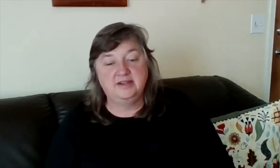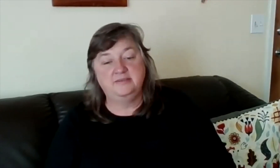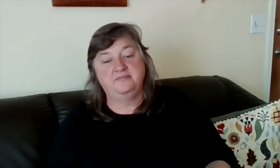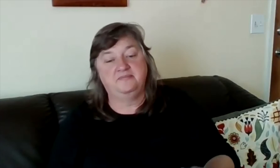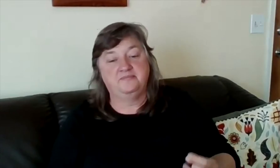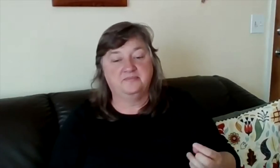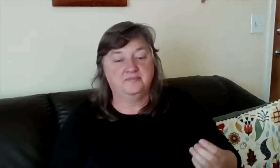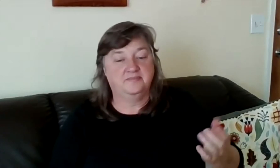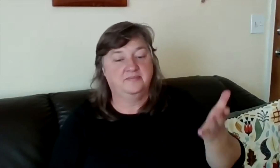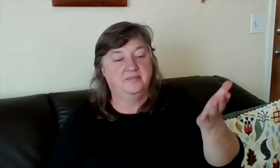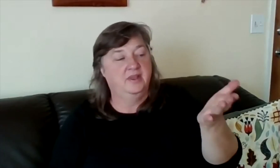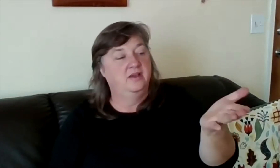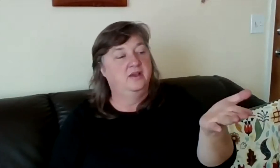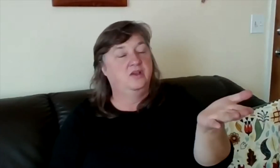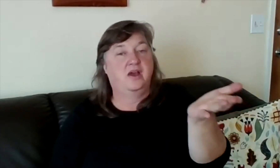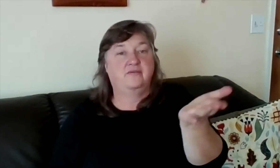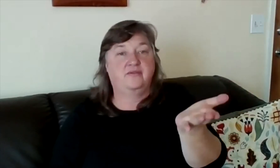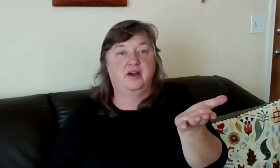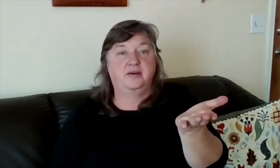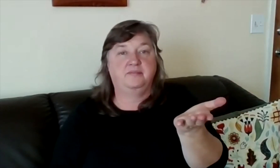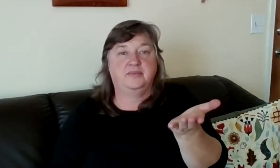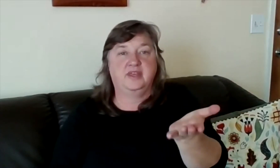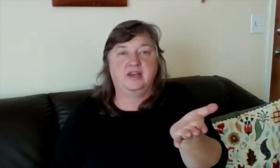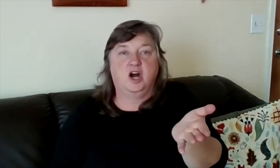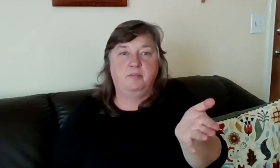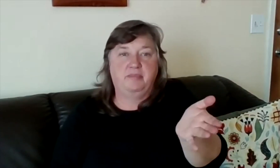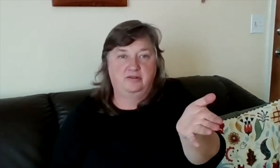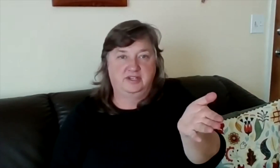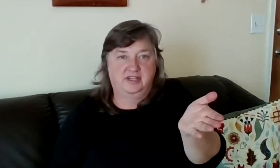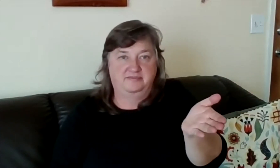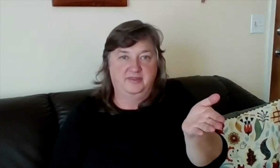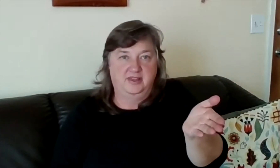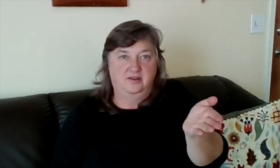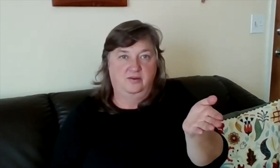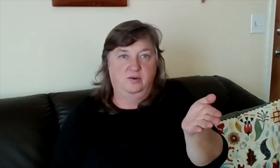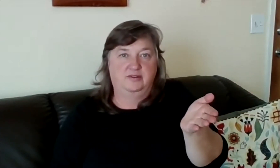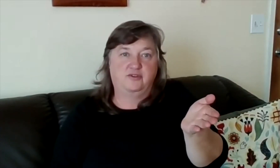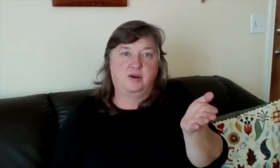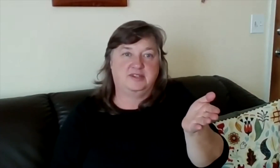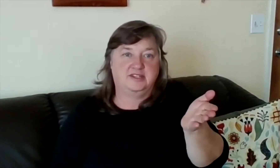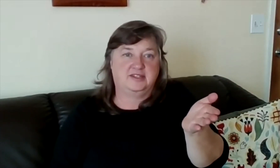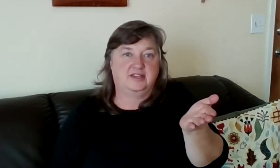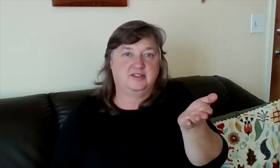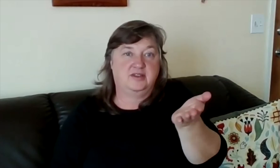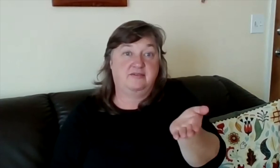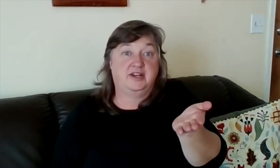Medicine, have think compounding, or what a pharmacist does. So they've got a